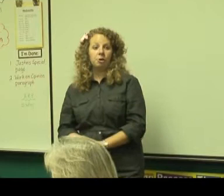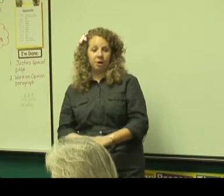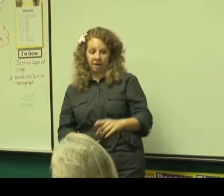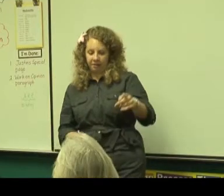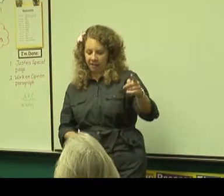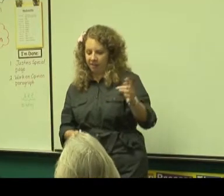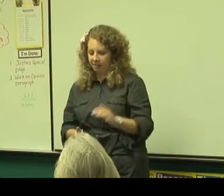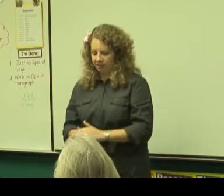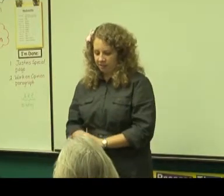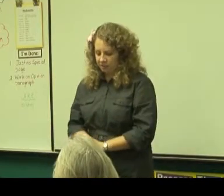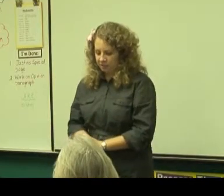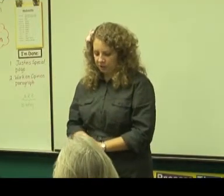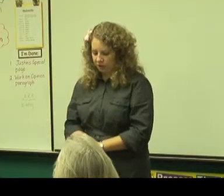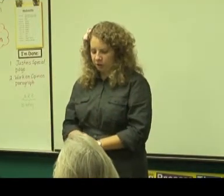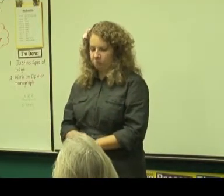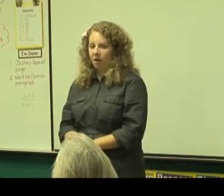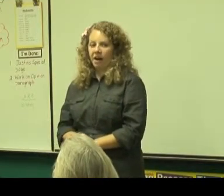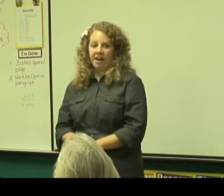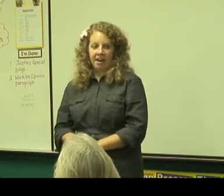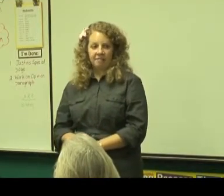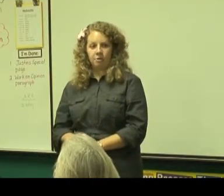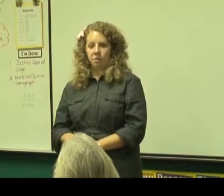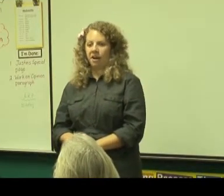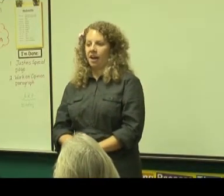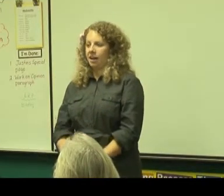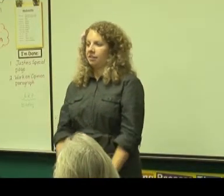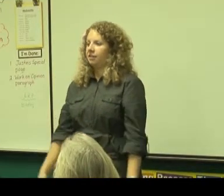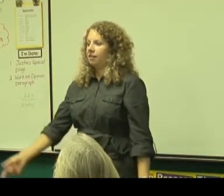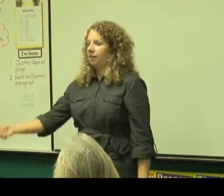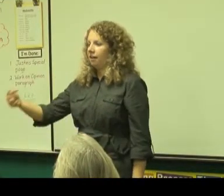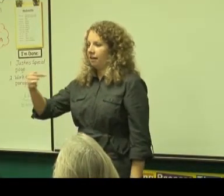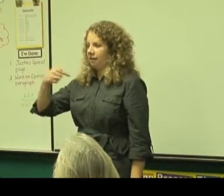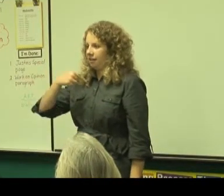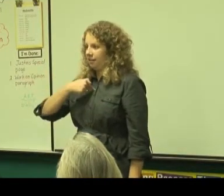Homework, okay? So I have homework I.